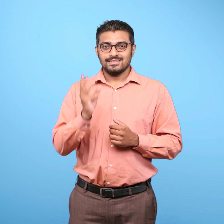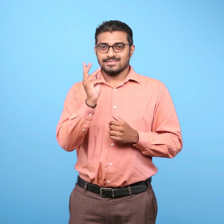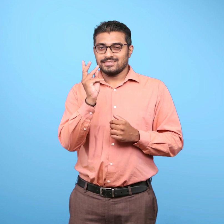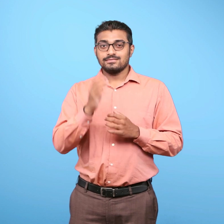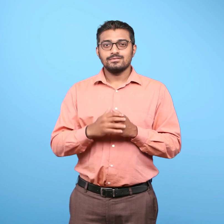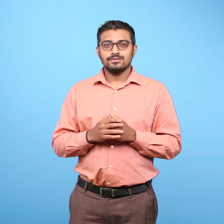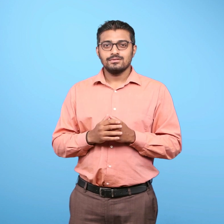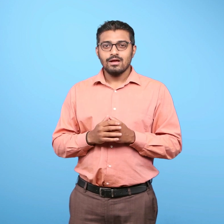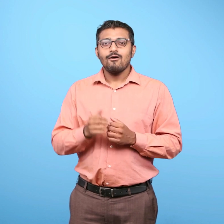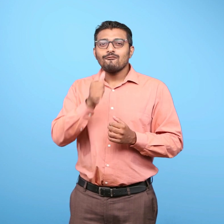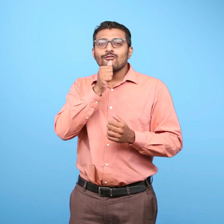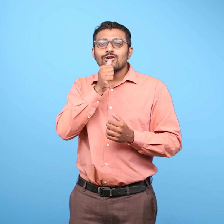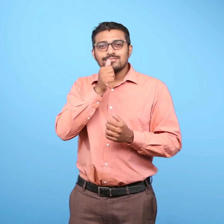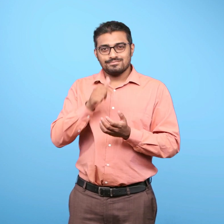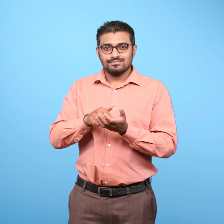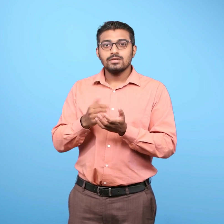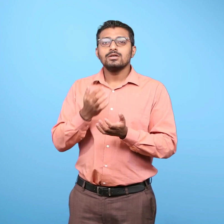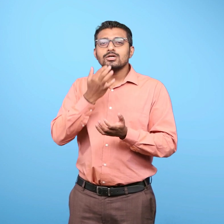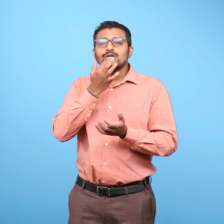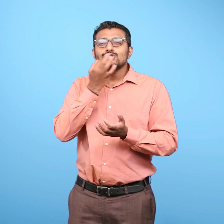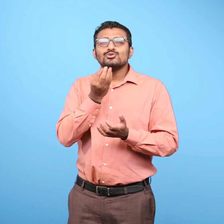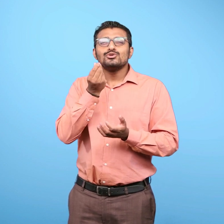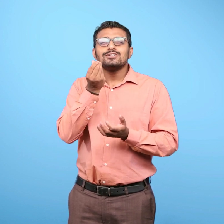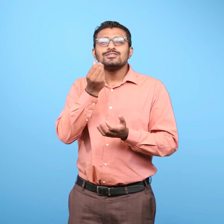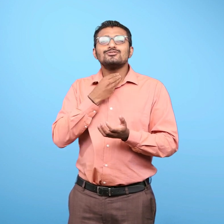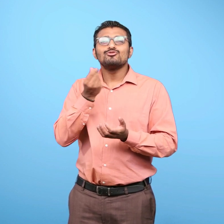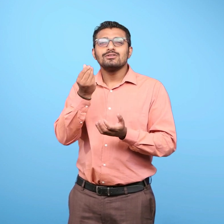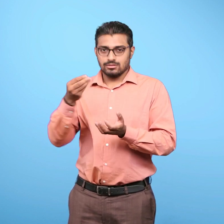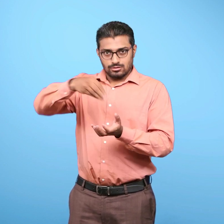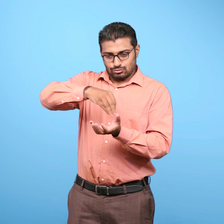3. Dissolving sugar in water.